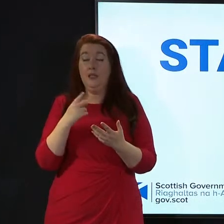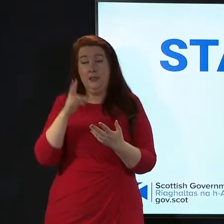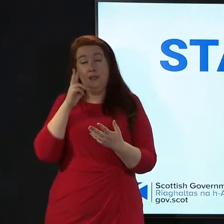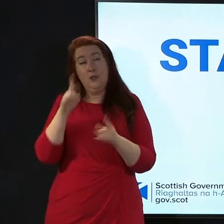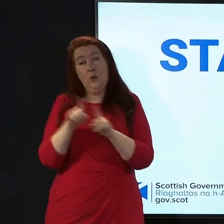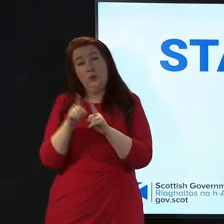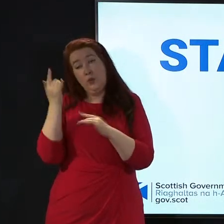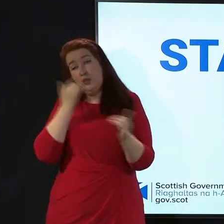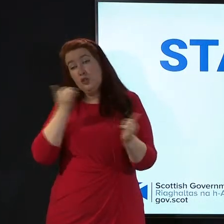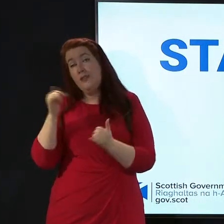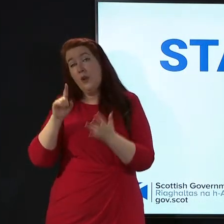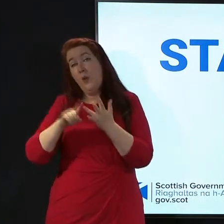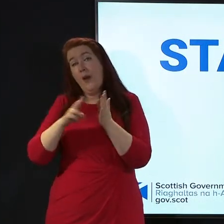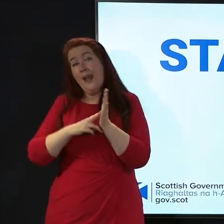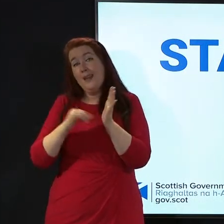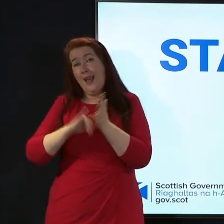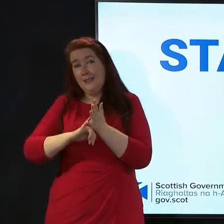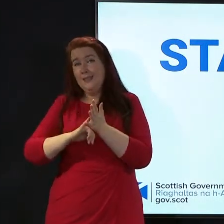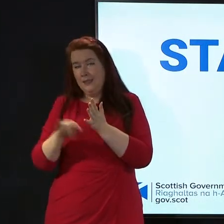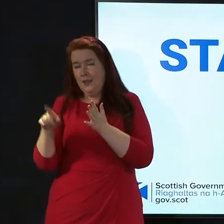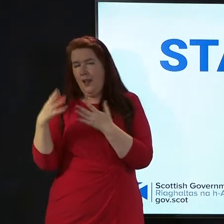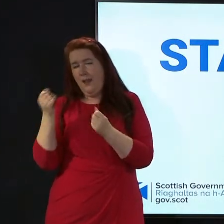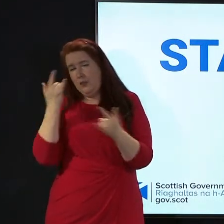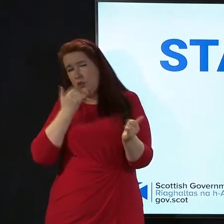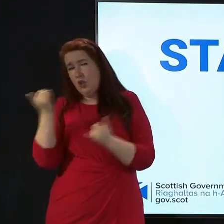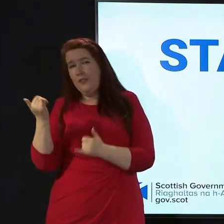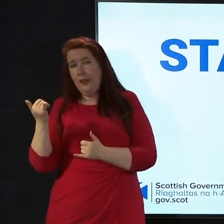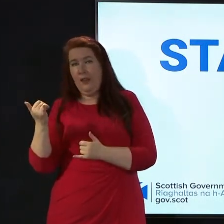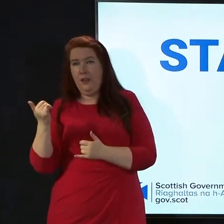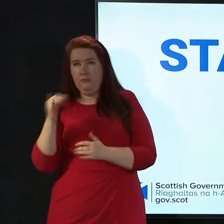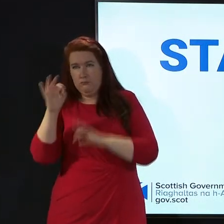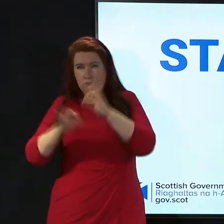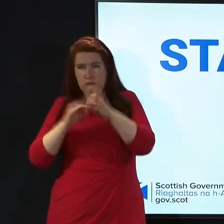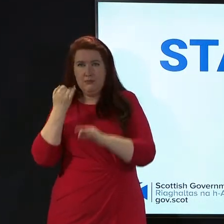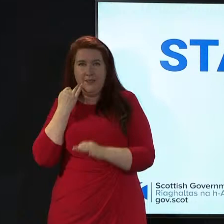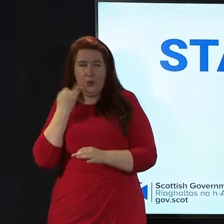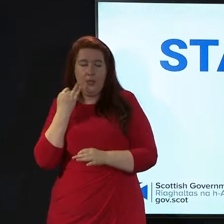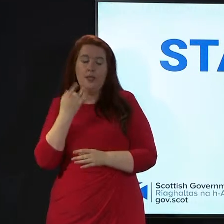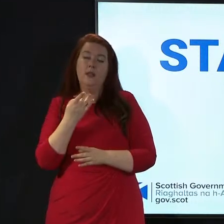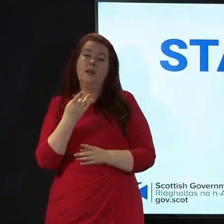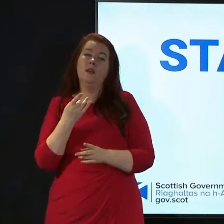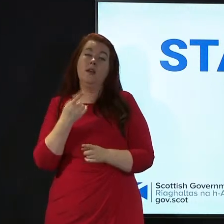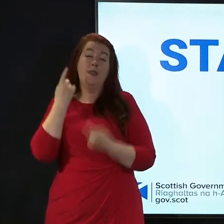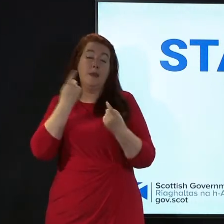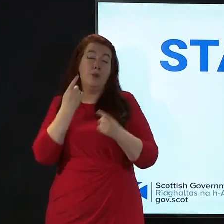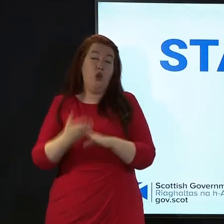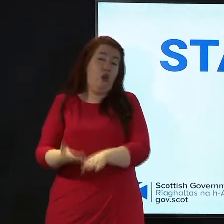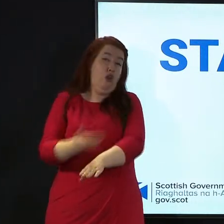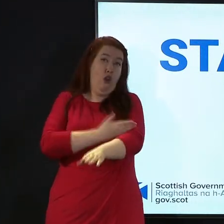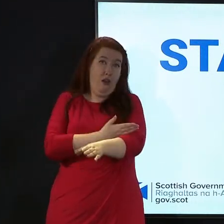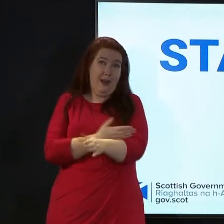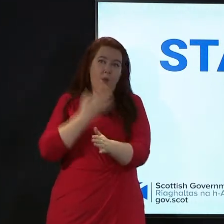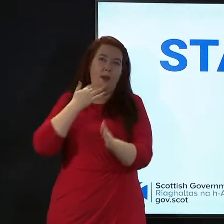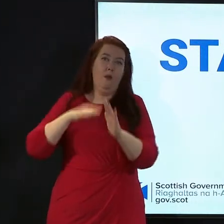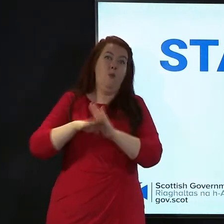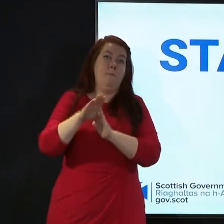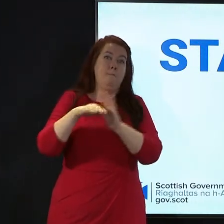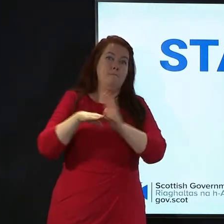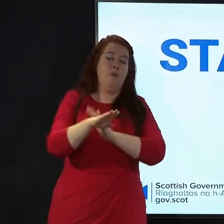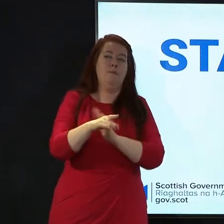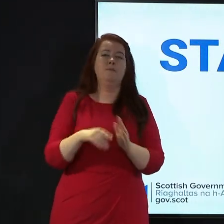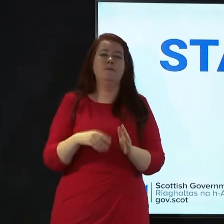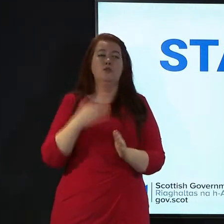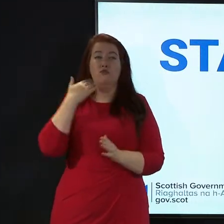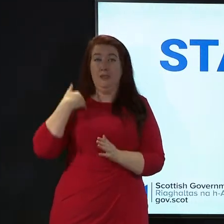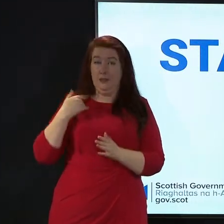surveys, and it actually goes back to the point about the position in earlier waves. The most recent